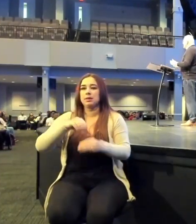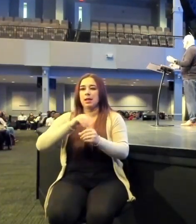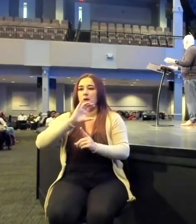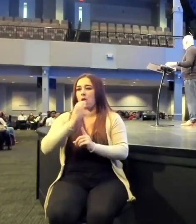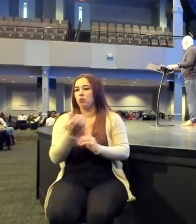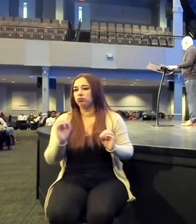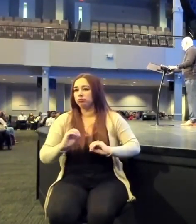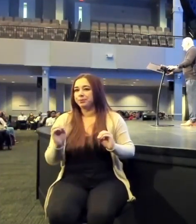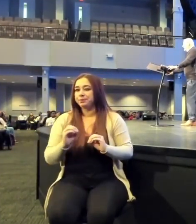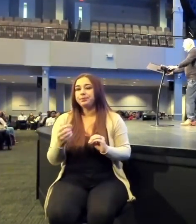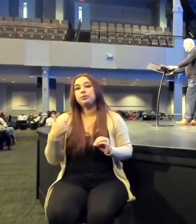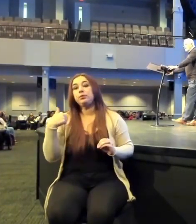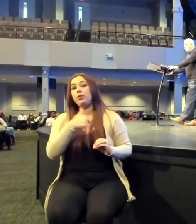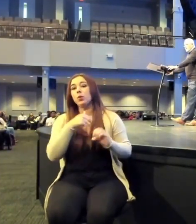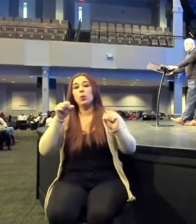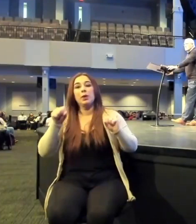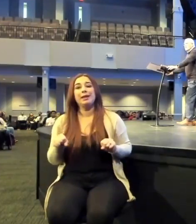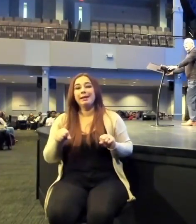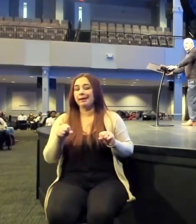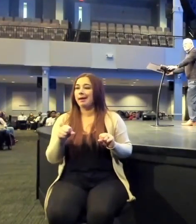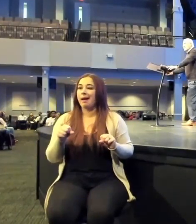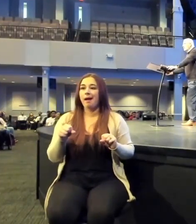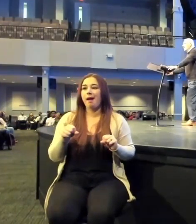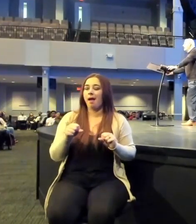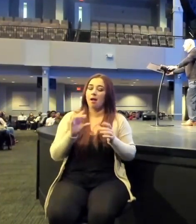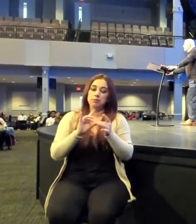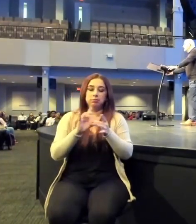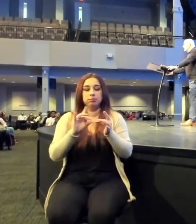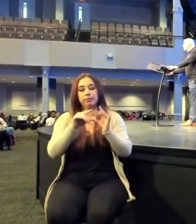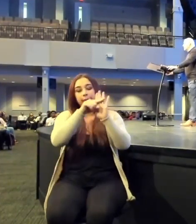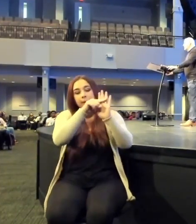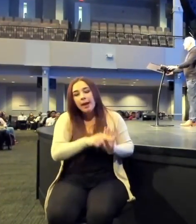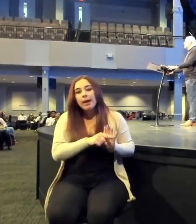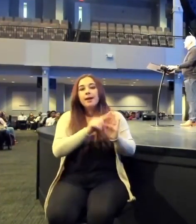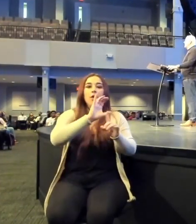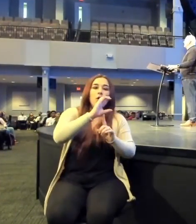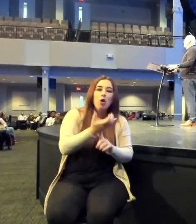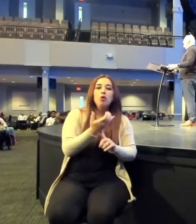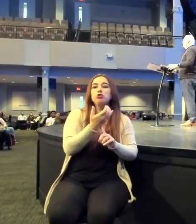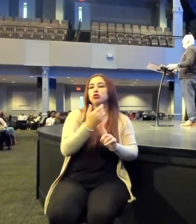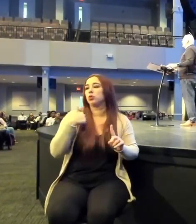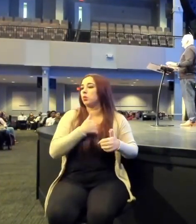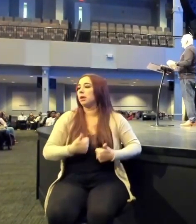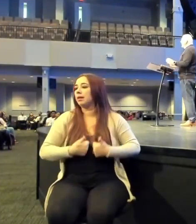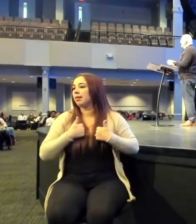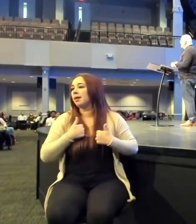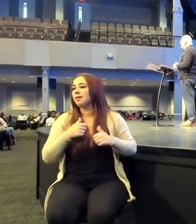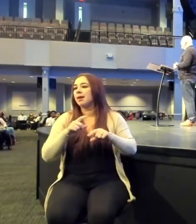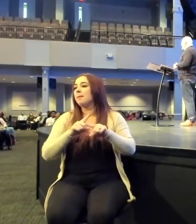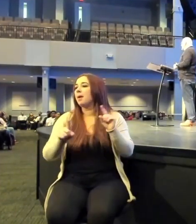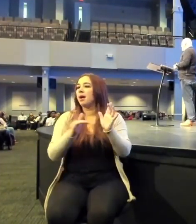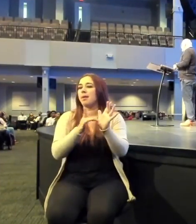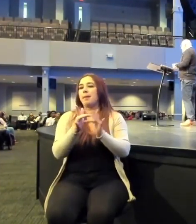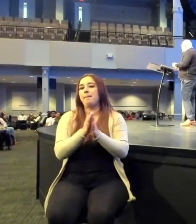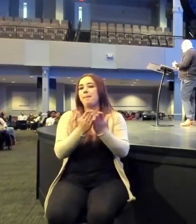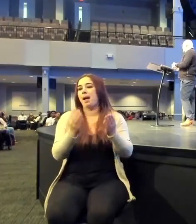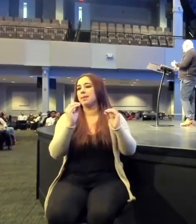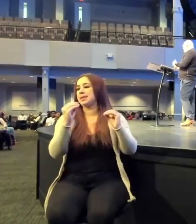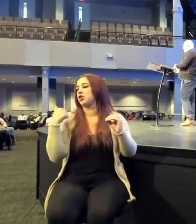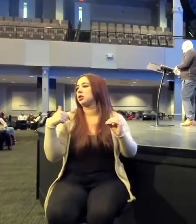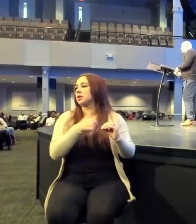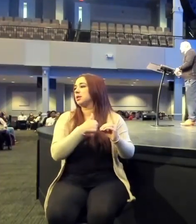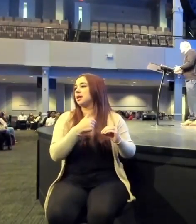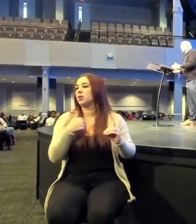Now, we could stand here all day and curse the negativity of the culture in which we live in, but the Bible teaches us that we're not to